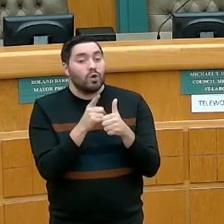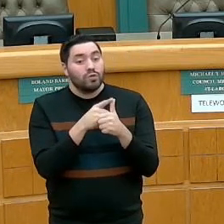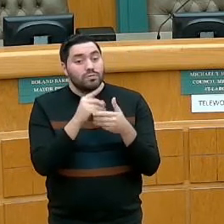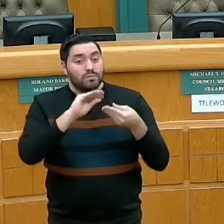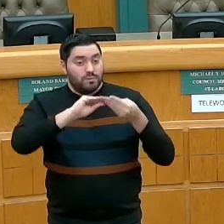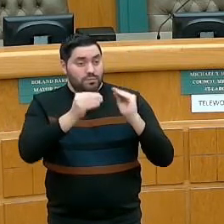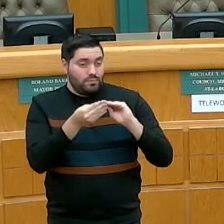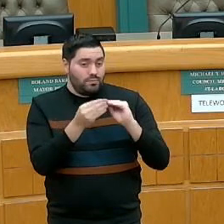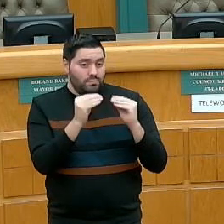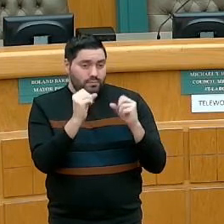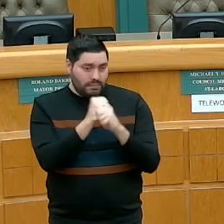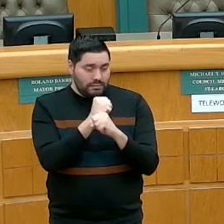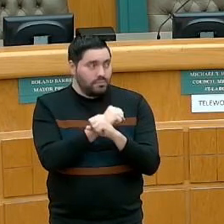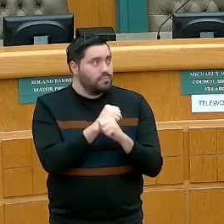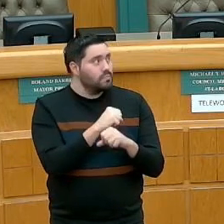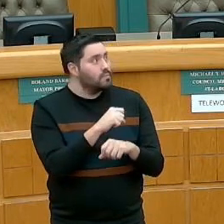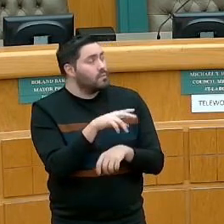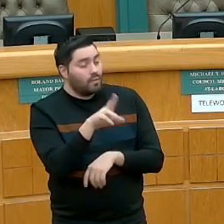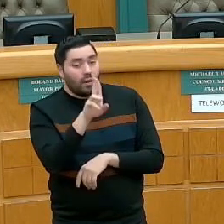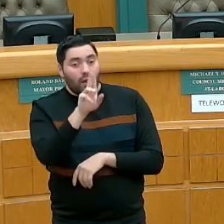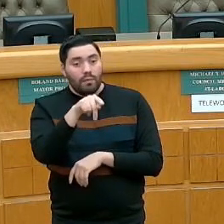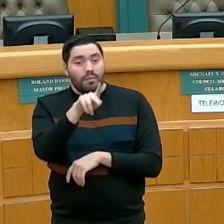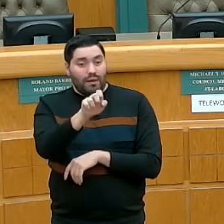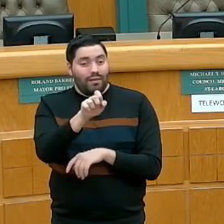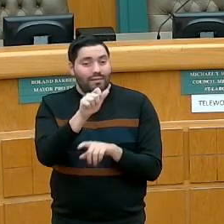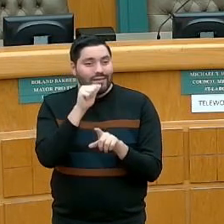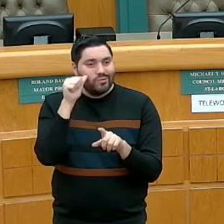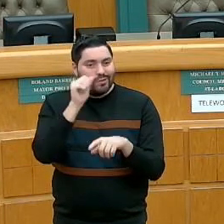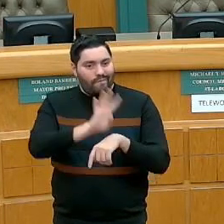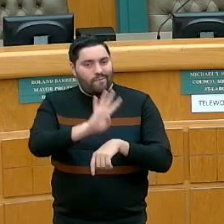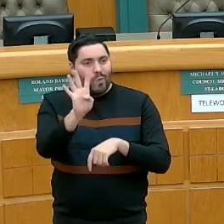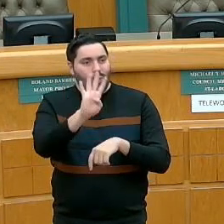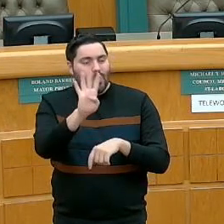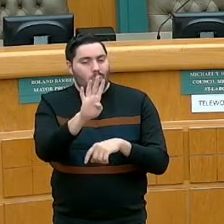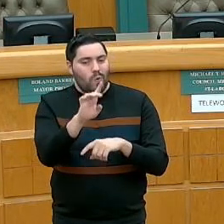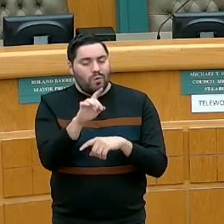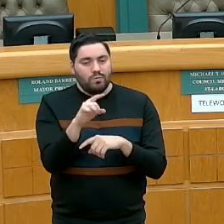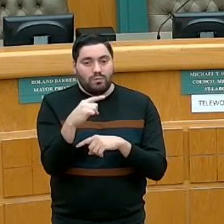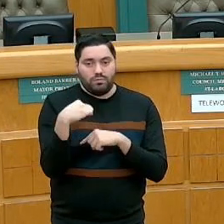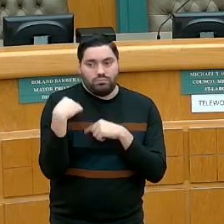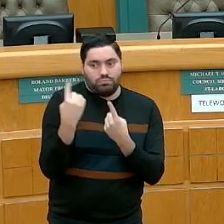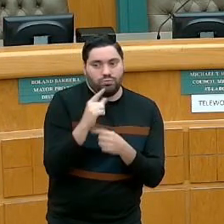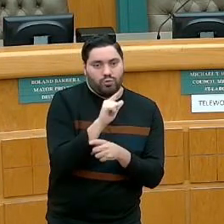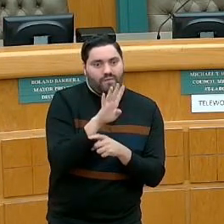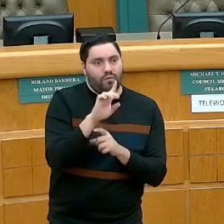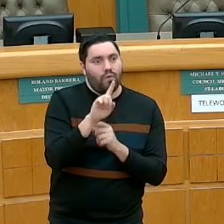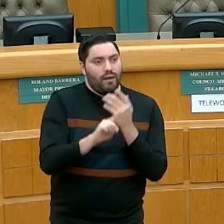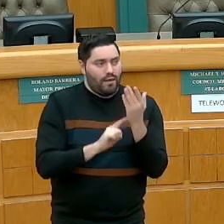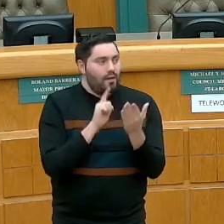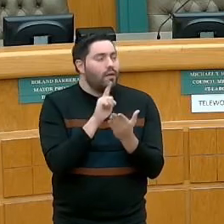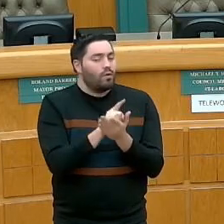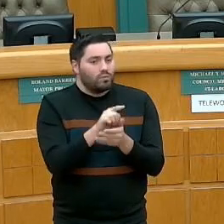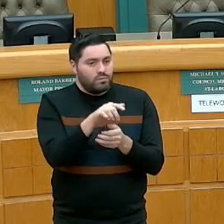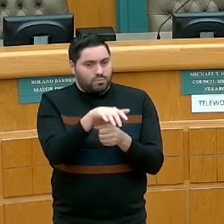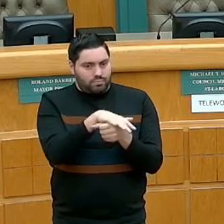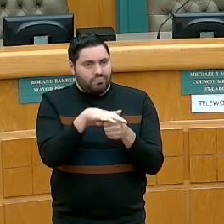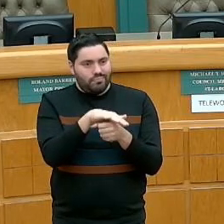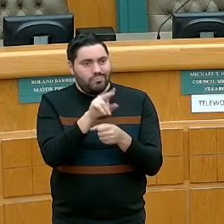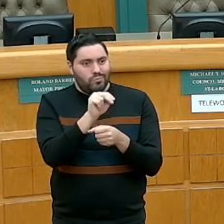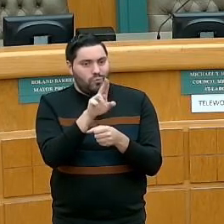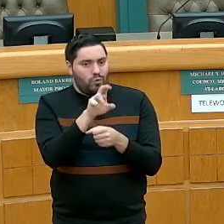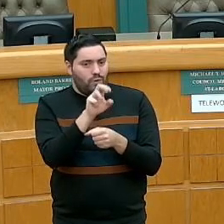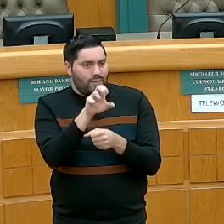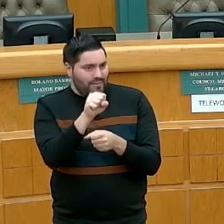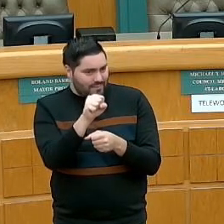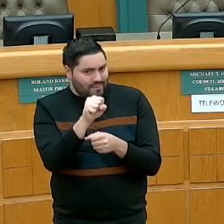is an update from yesterday at 4 o'clock. Over the past 24 hours, the county of Nueces has